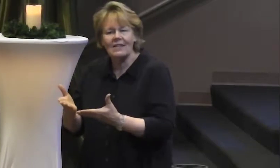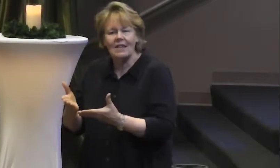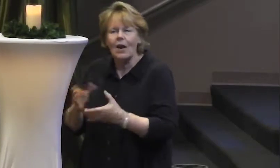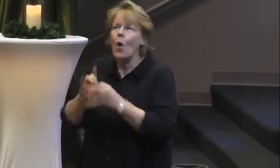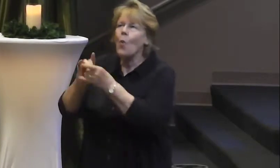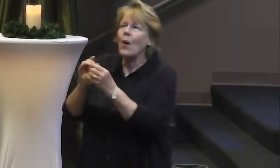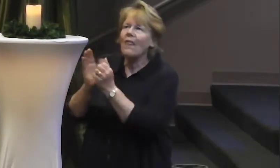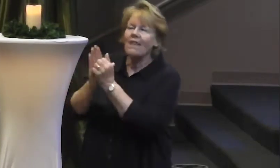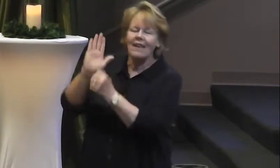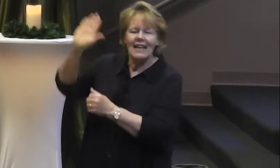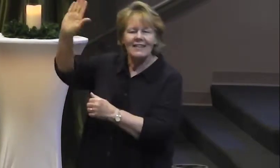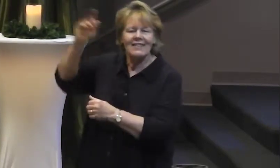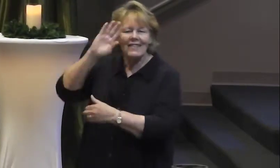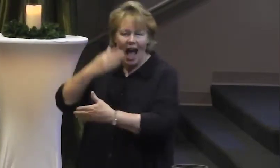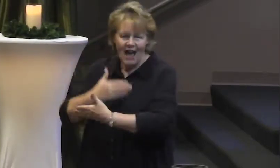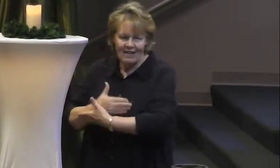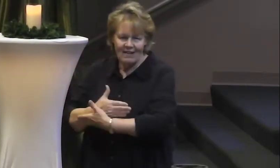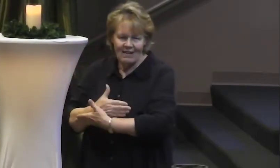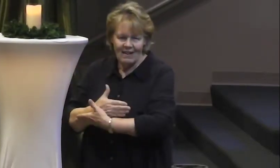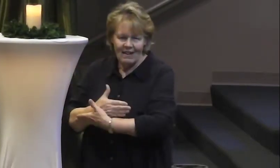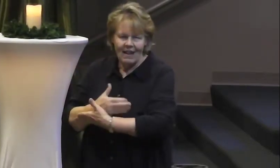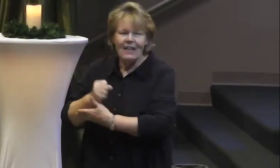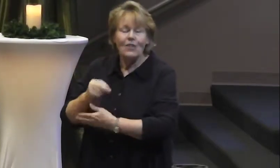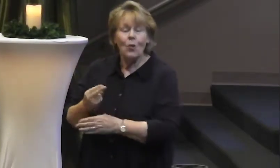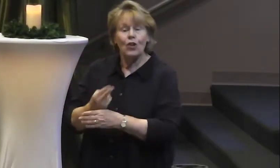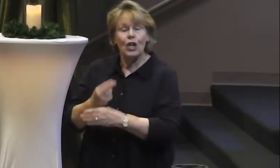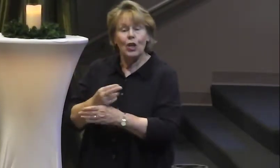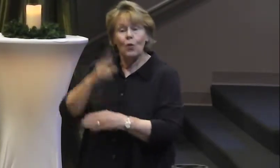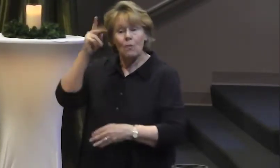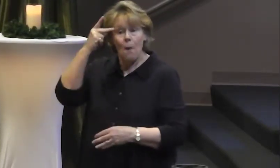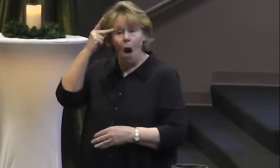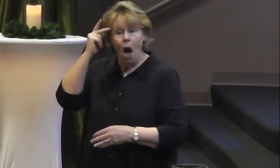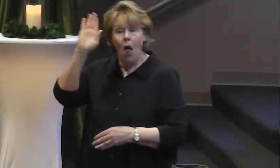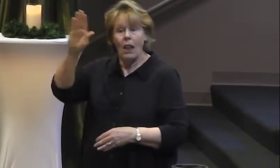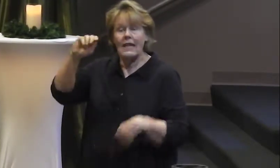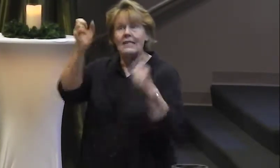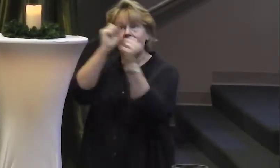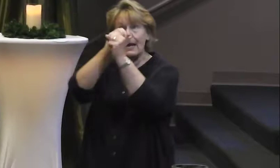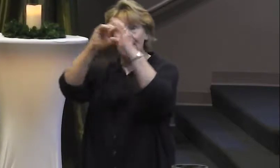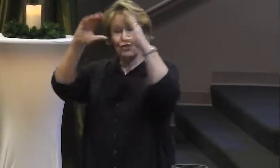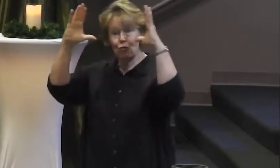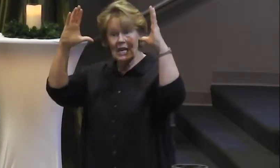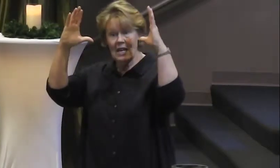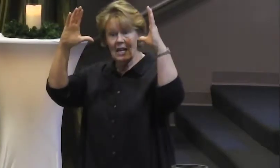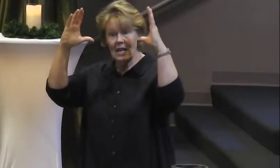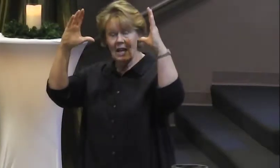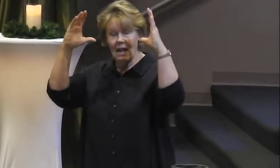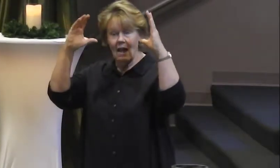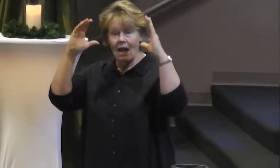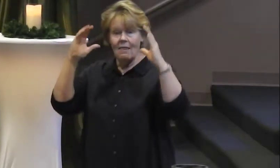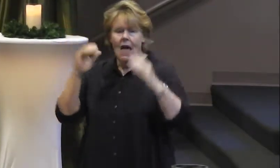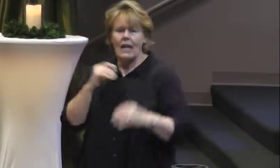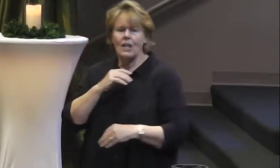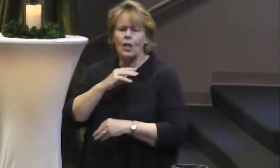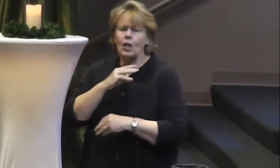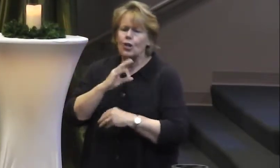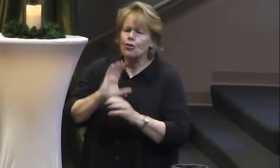And so to use Paul's imagery here, creation's long, painful